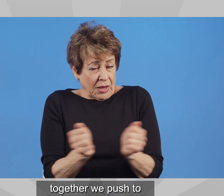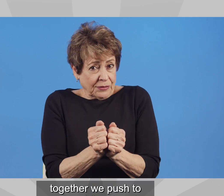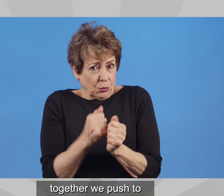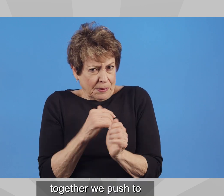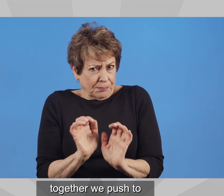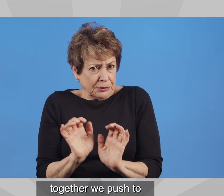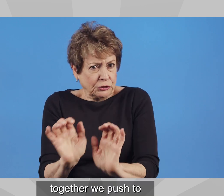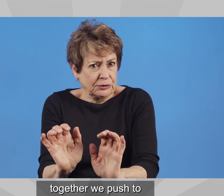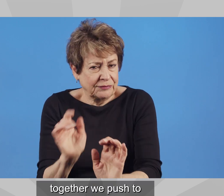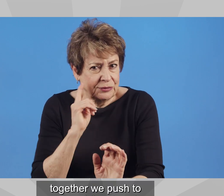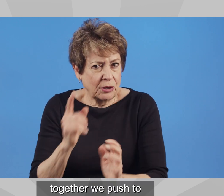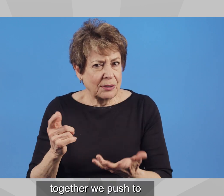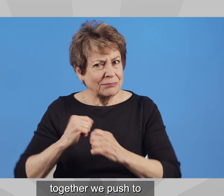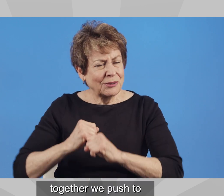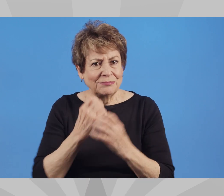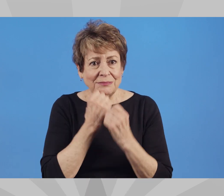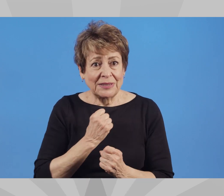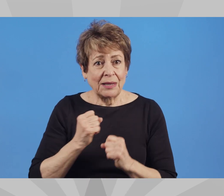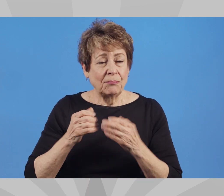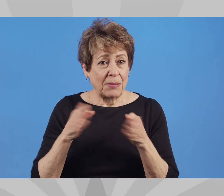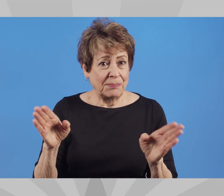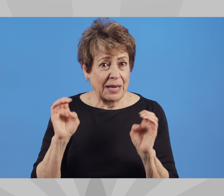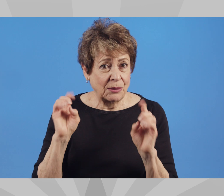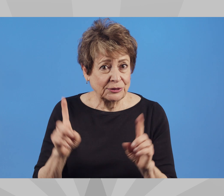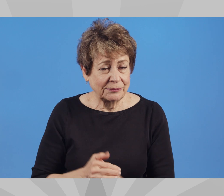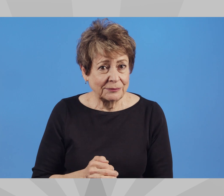Together, we push to protect public education.